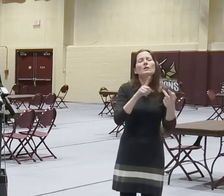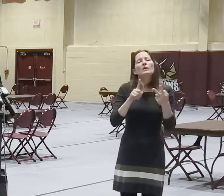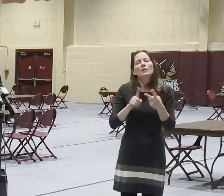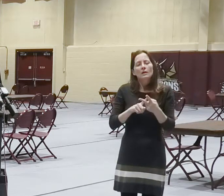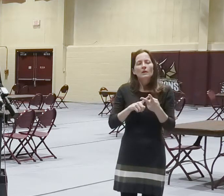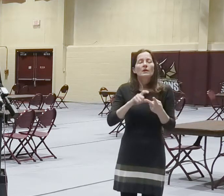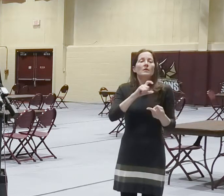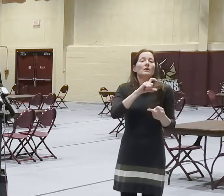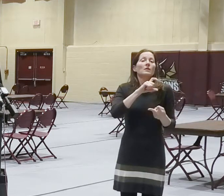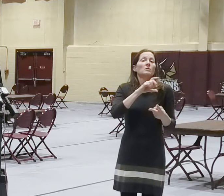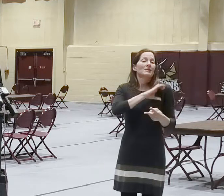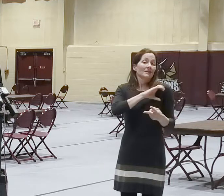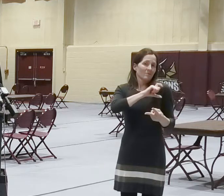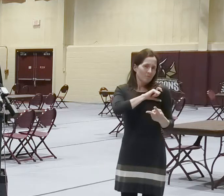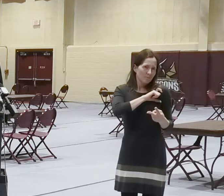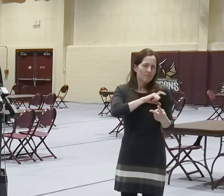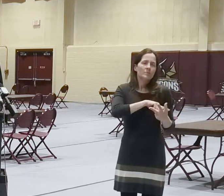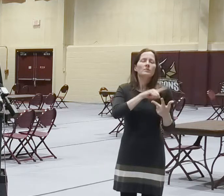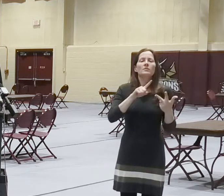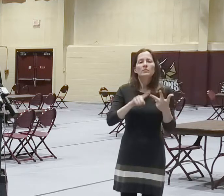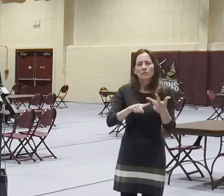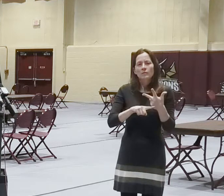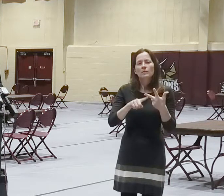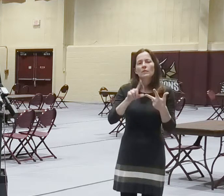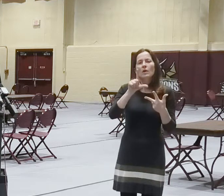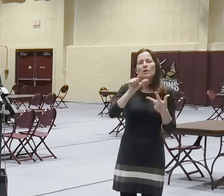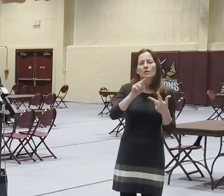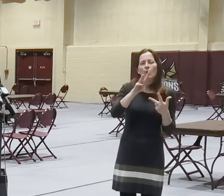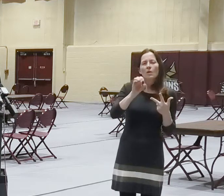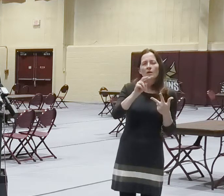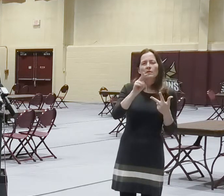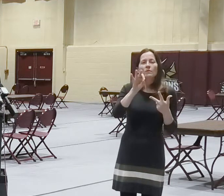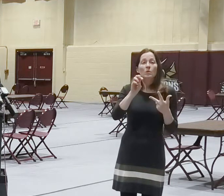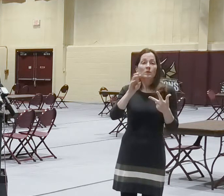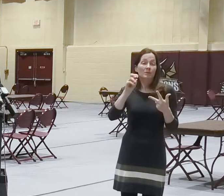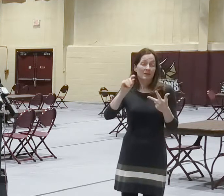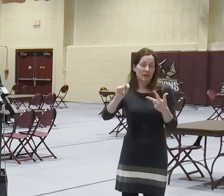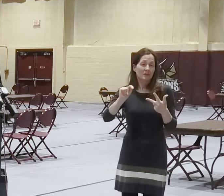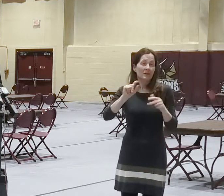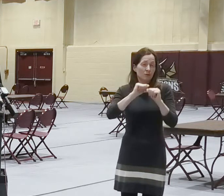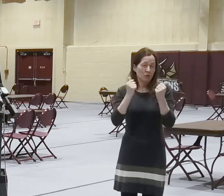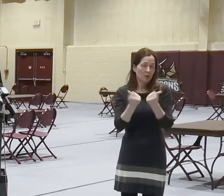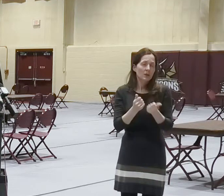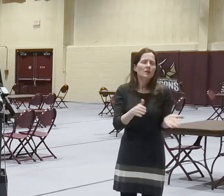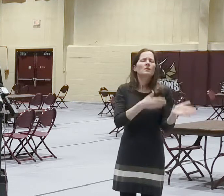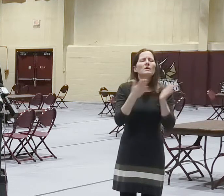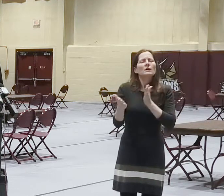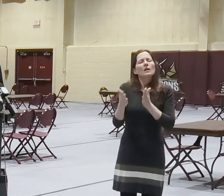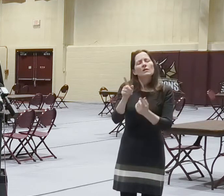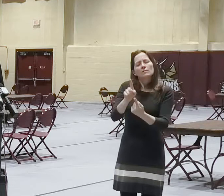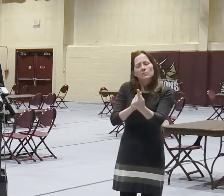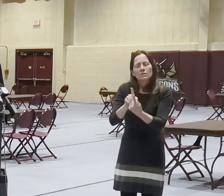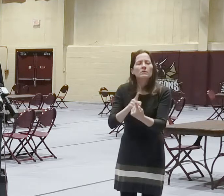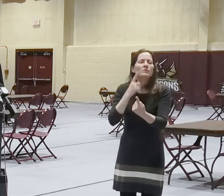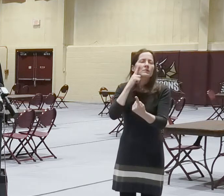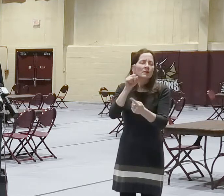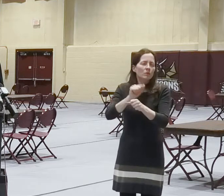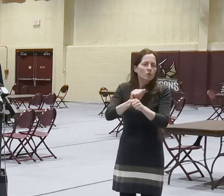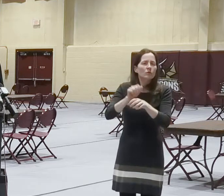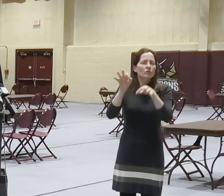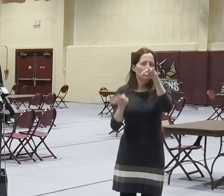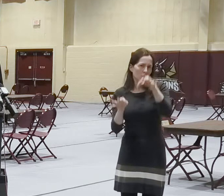enforcement agencies, and frontline judiciary staff. We estimate that up